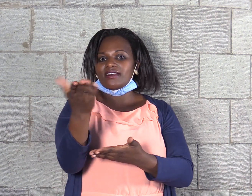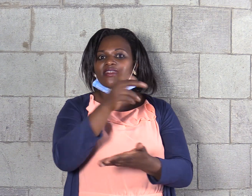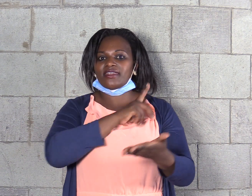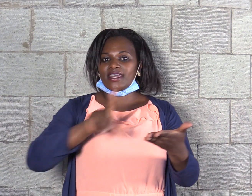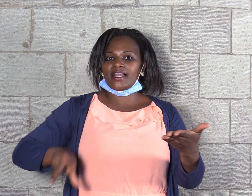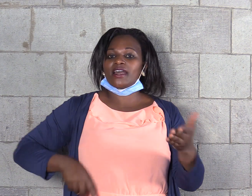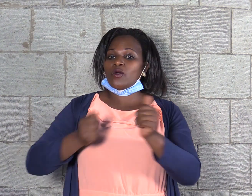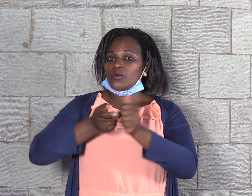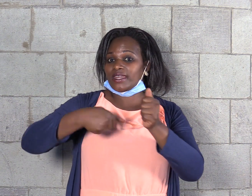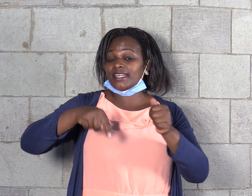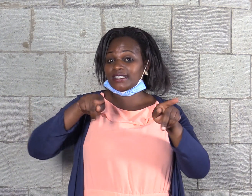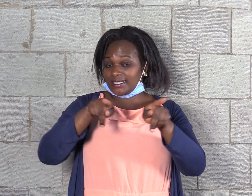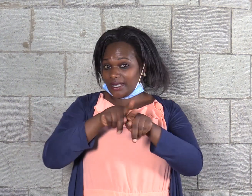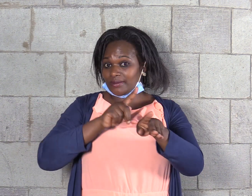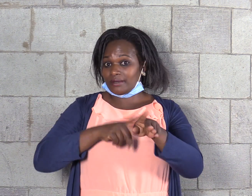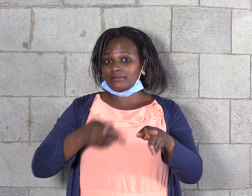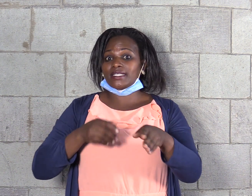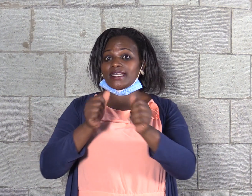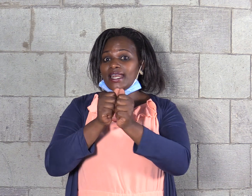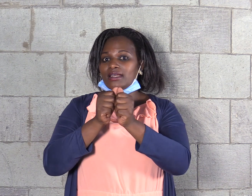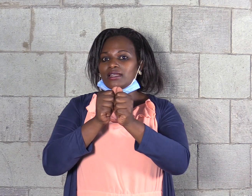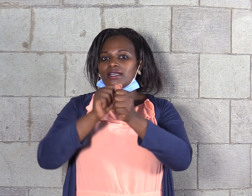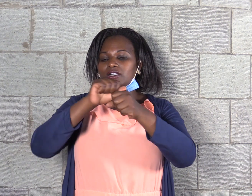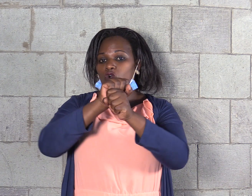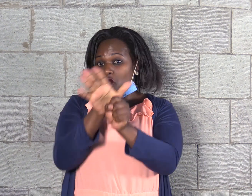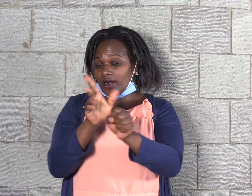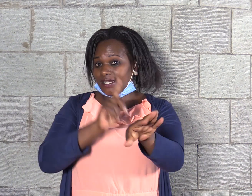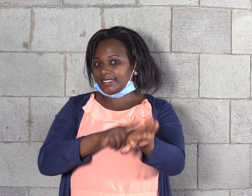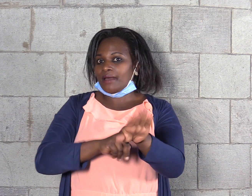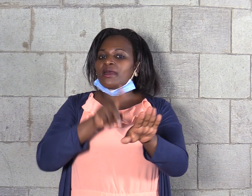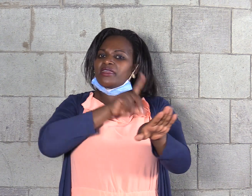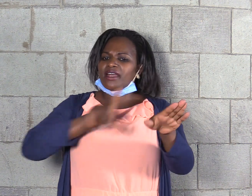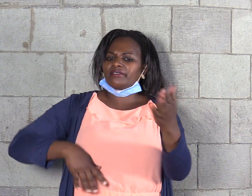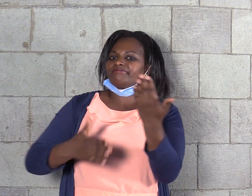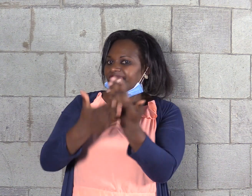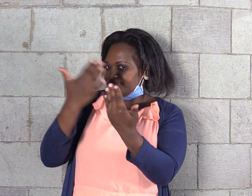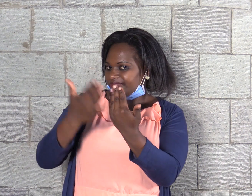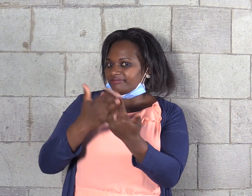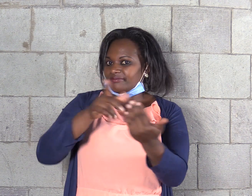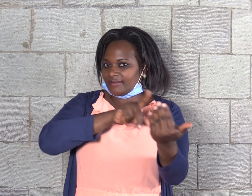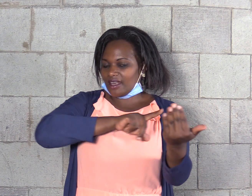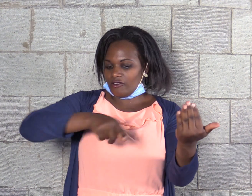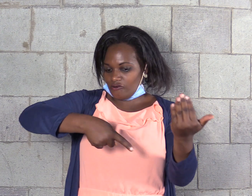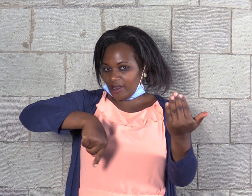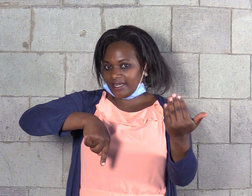us, even in this COVID-19, that the Lord is still taking care of us, that the Lord will still continue to keep us